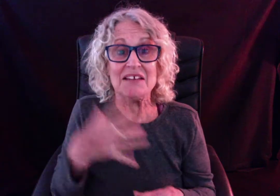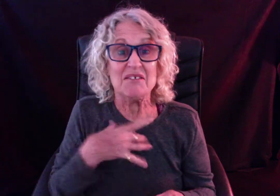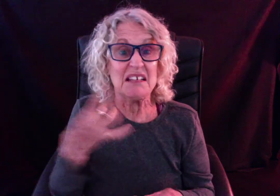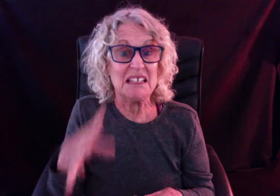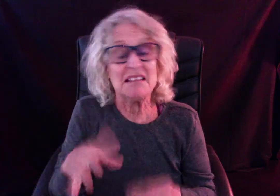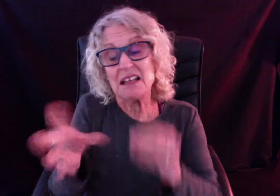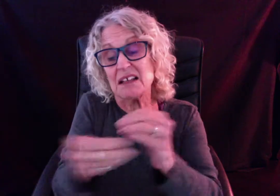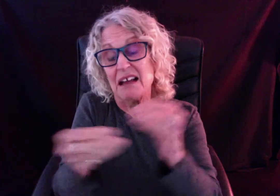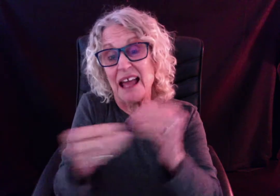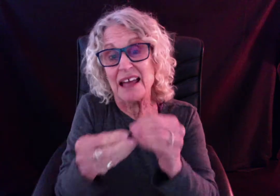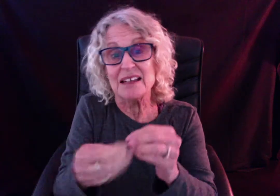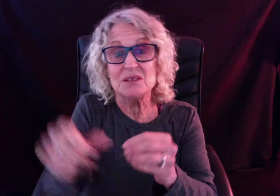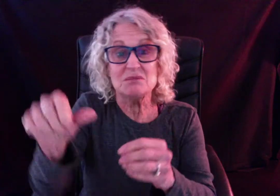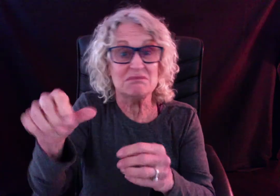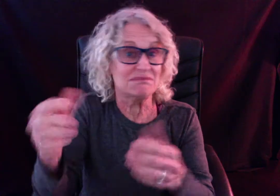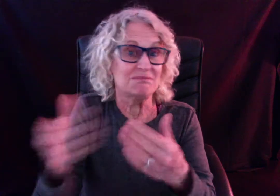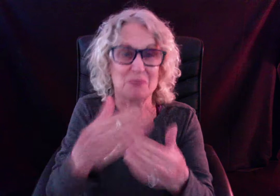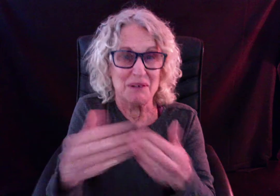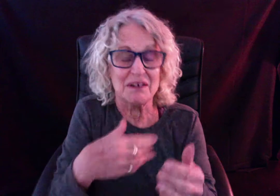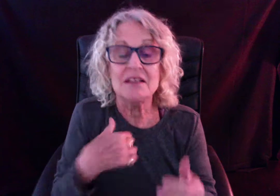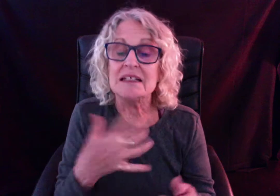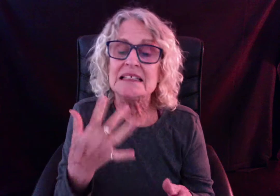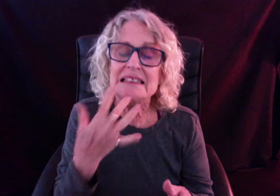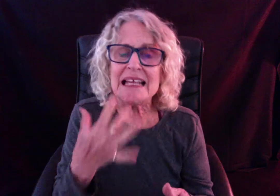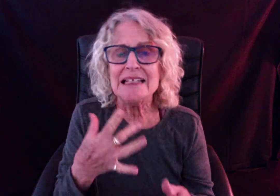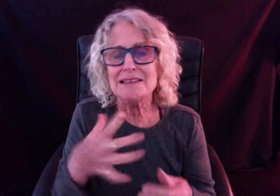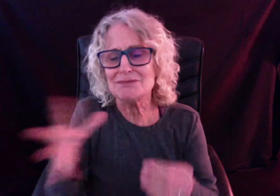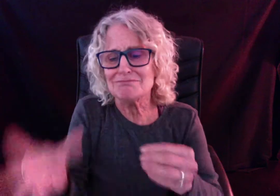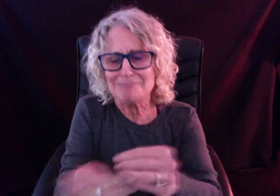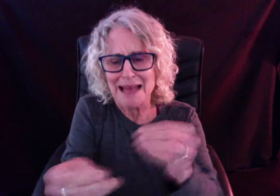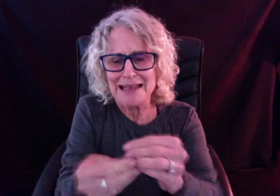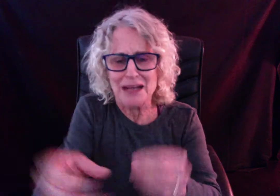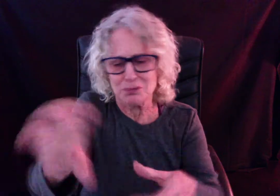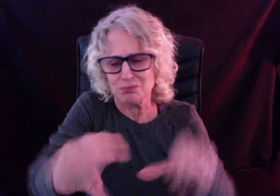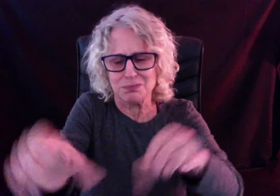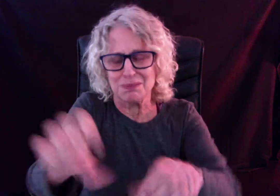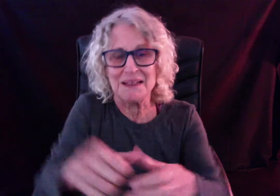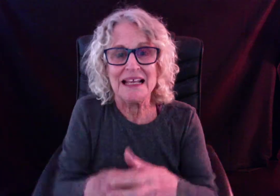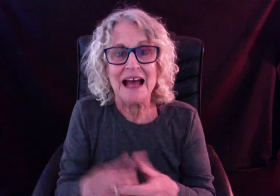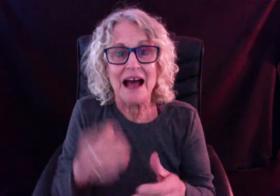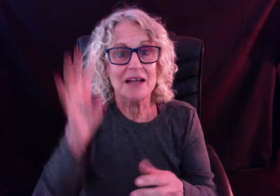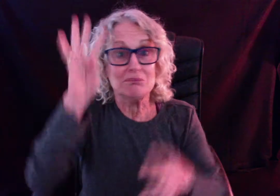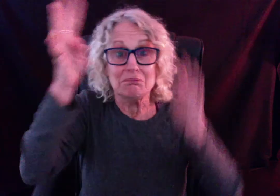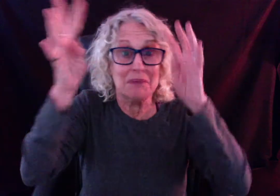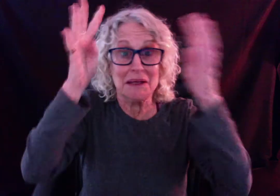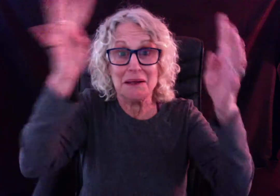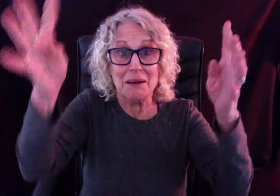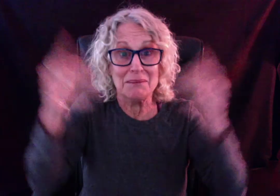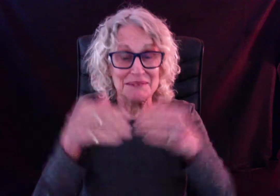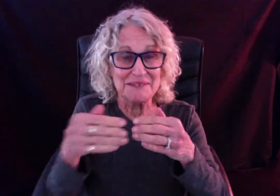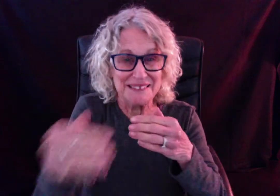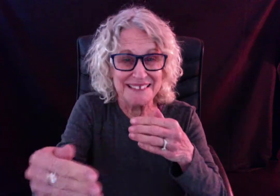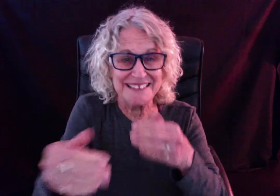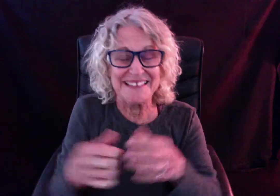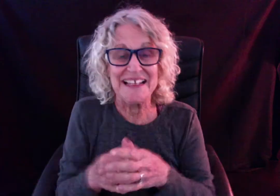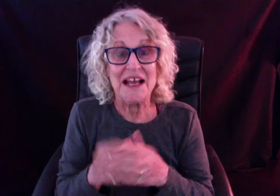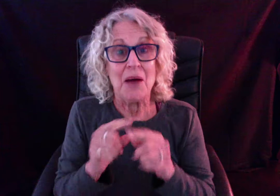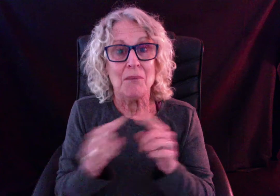something else. I tasted it and I'd add something else. So I kind of made it up as I went along, but wow, it